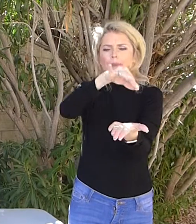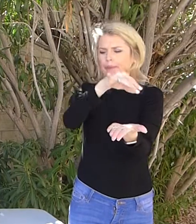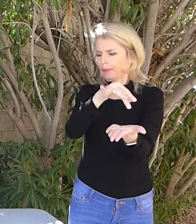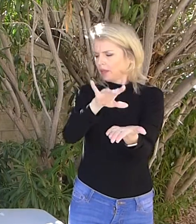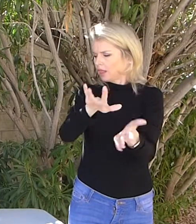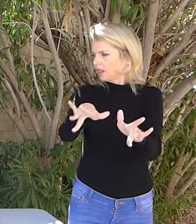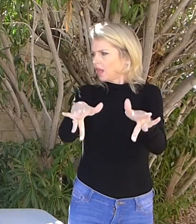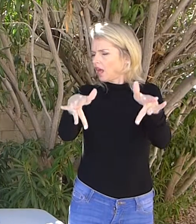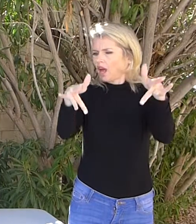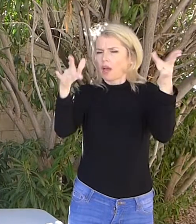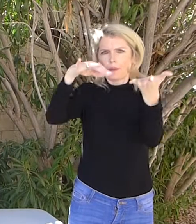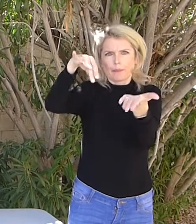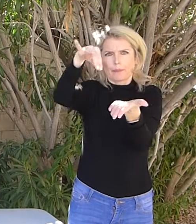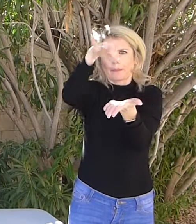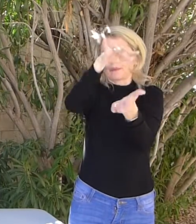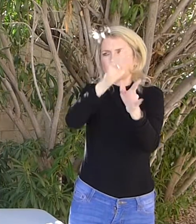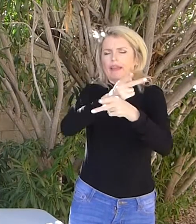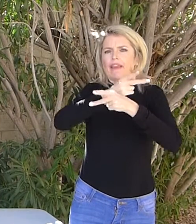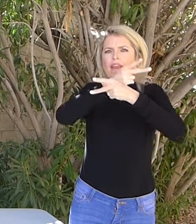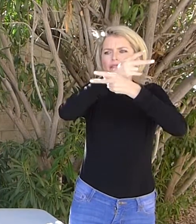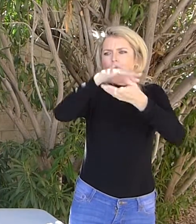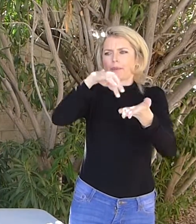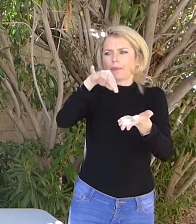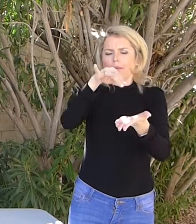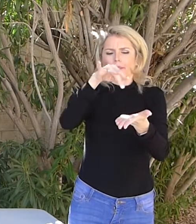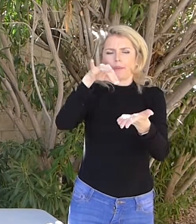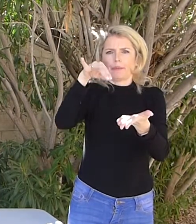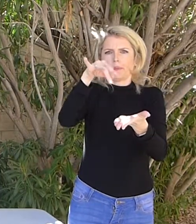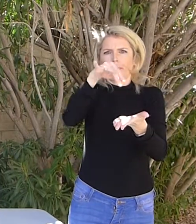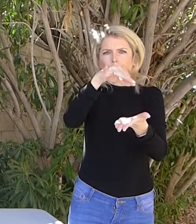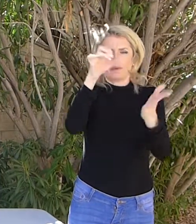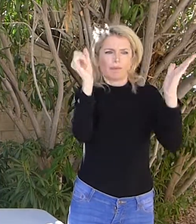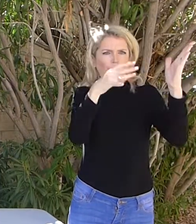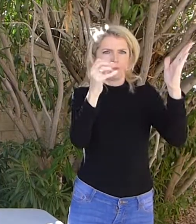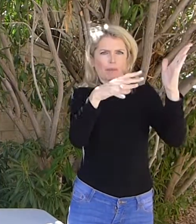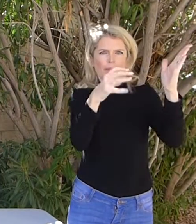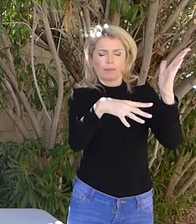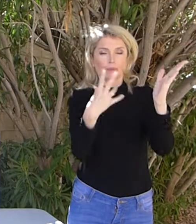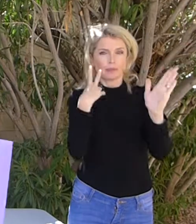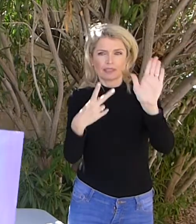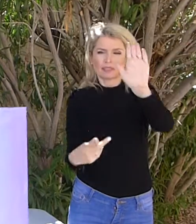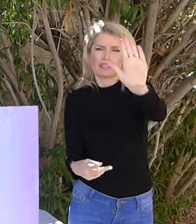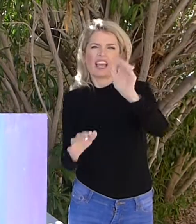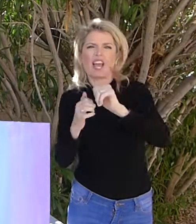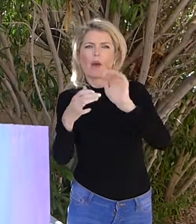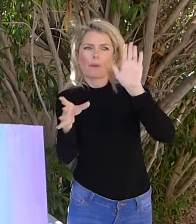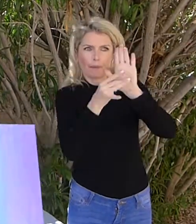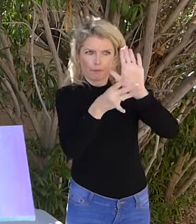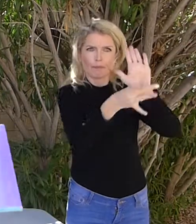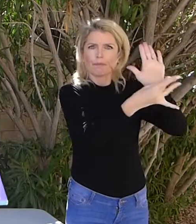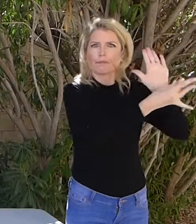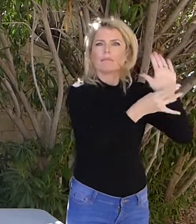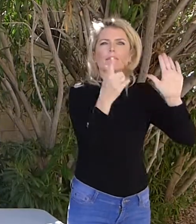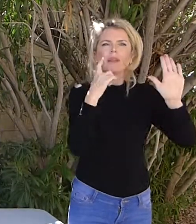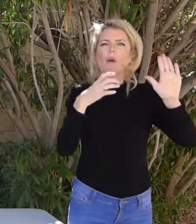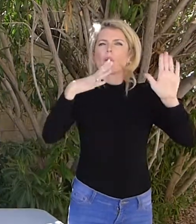very carefully kind of flicking it on there. And you can see how that's sticking,